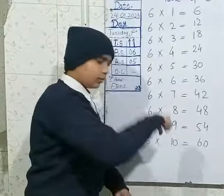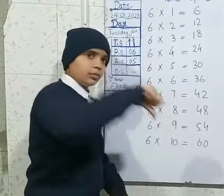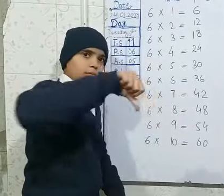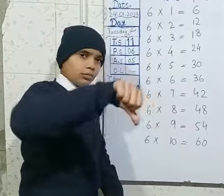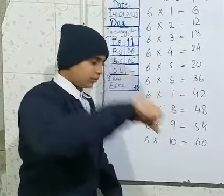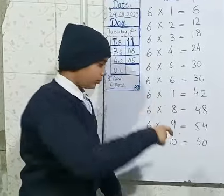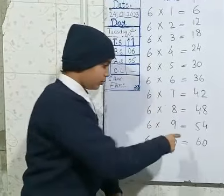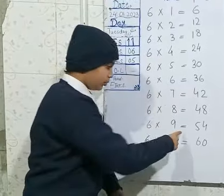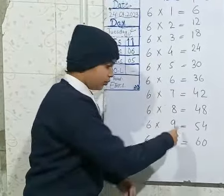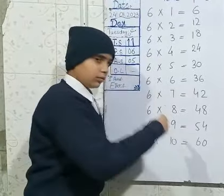9s are